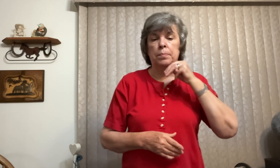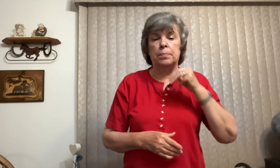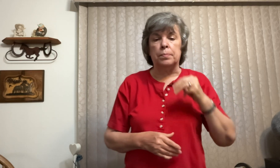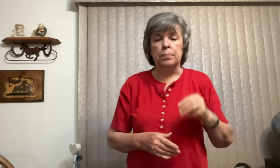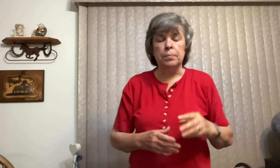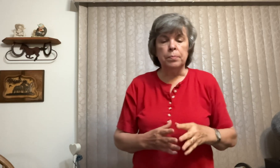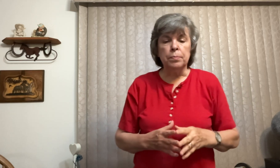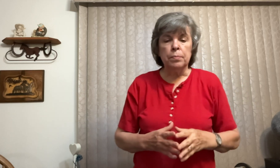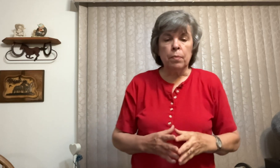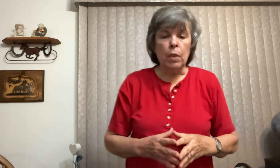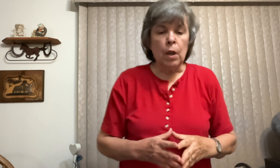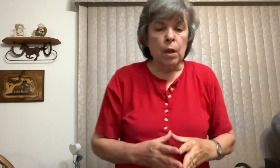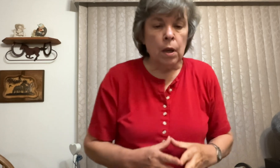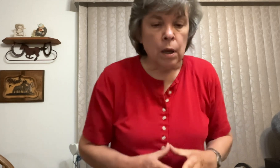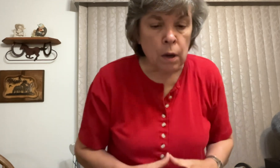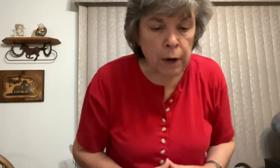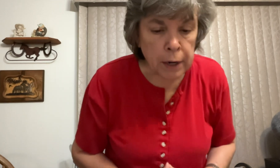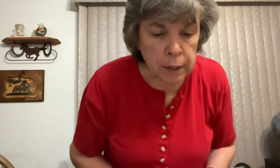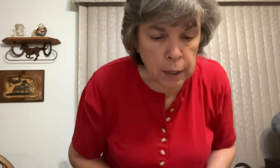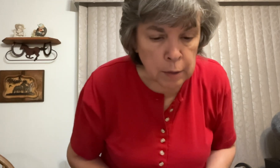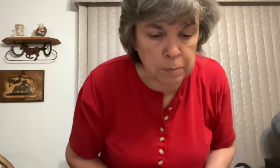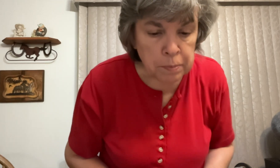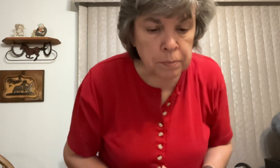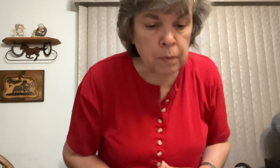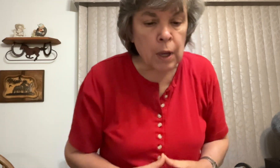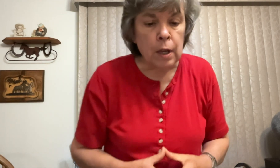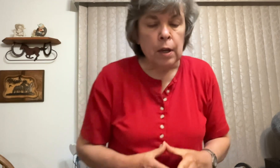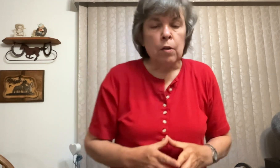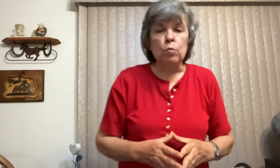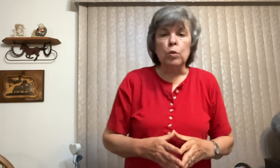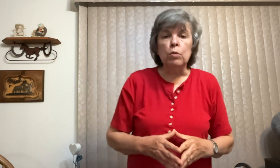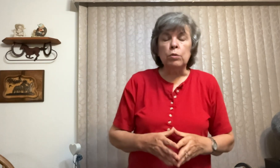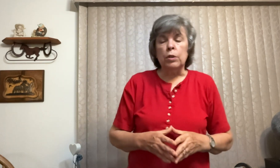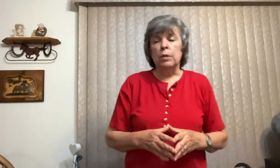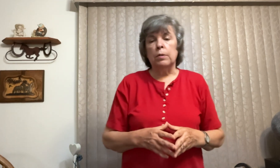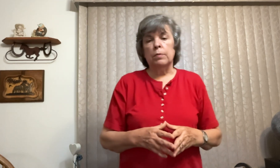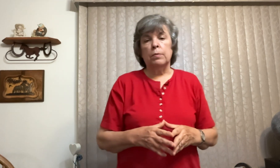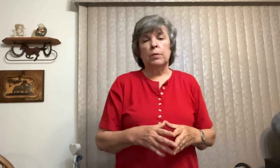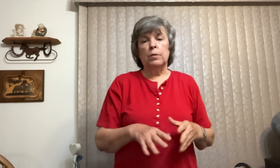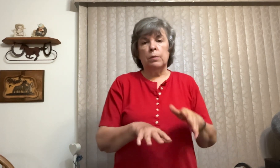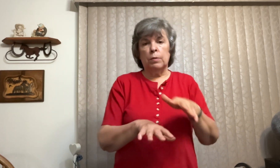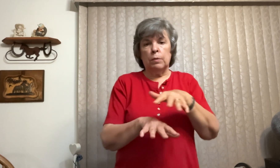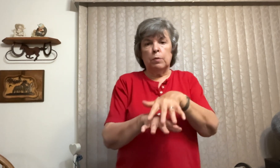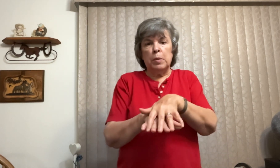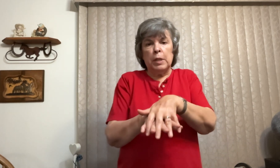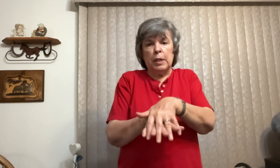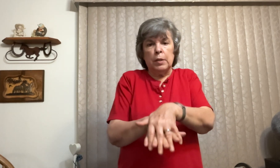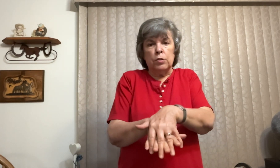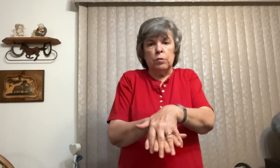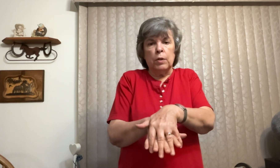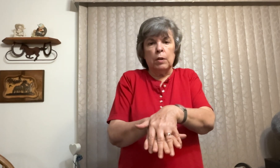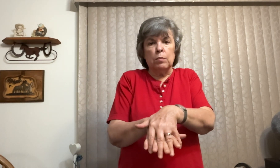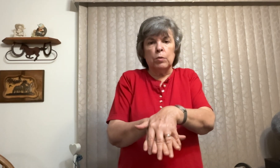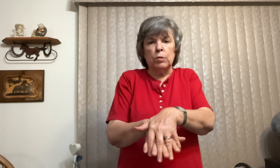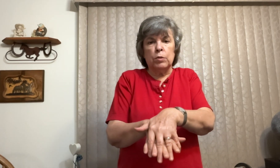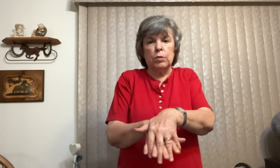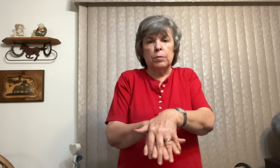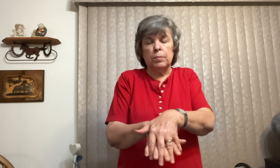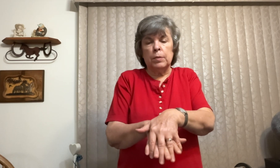Okay. All right. Root would be like this. You've got roots down